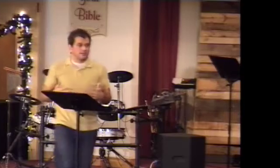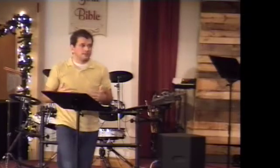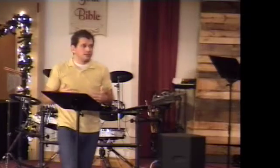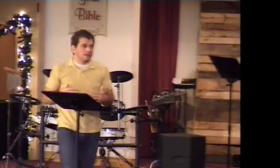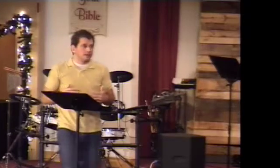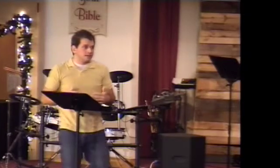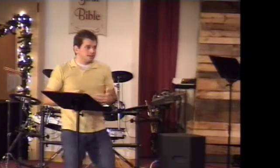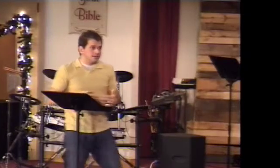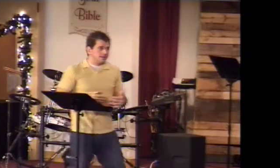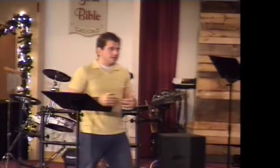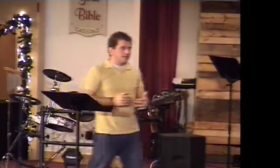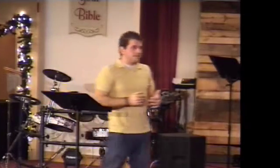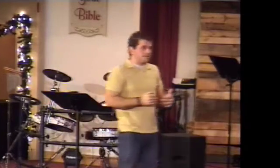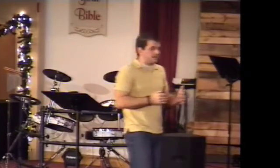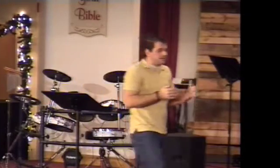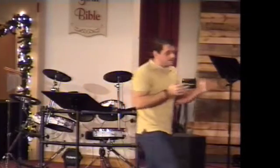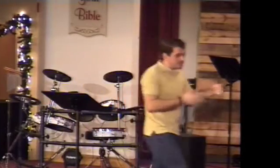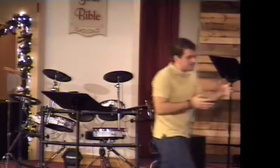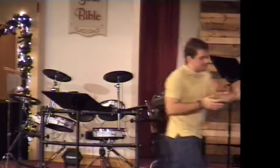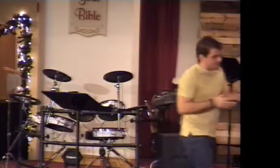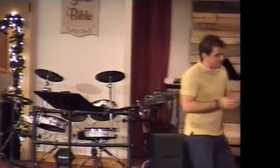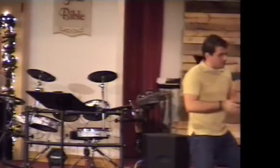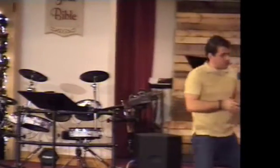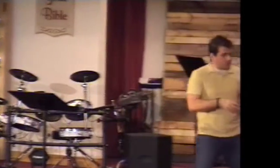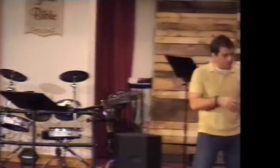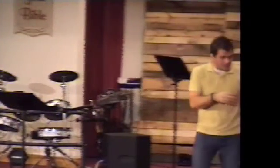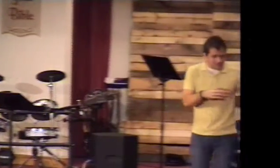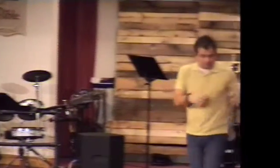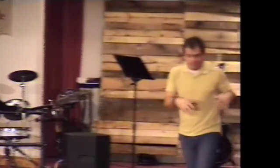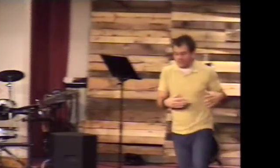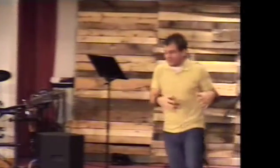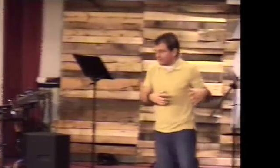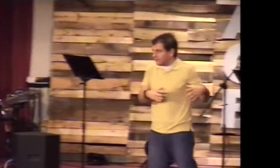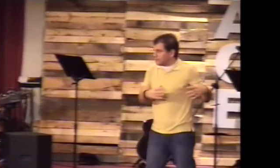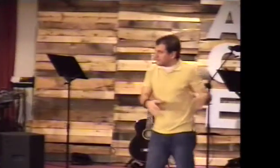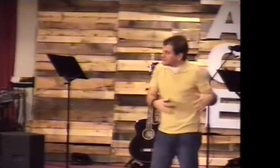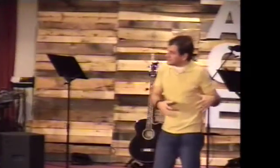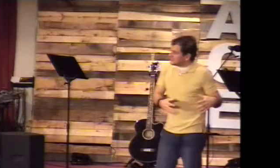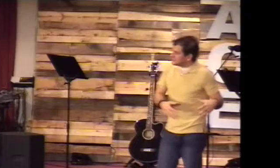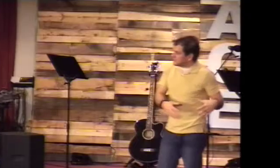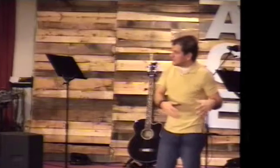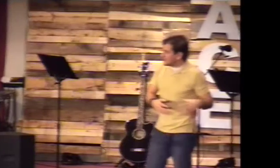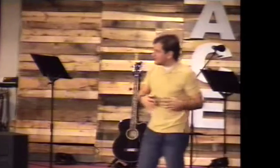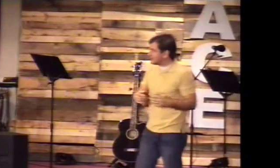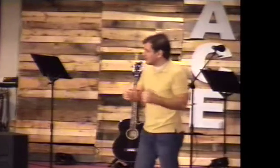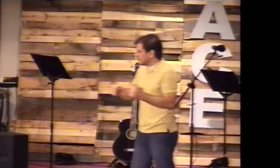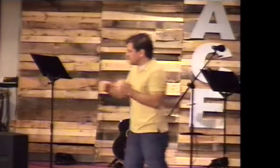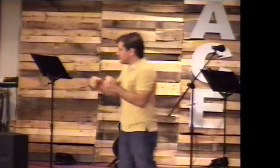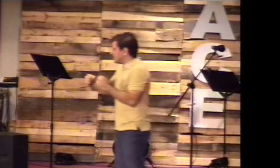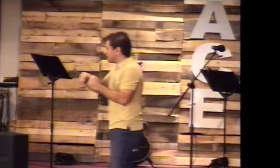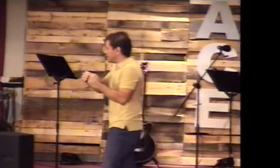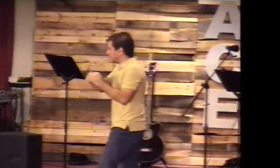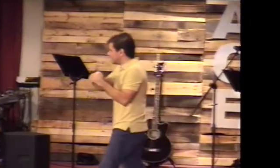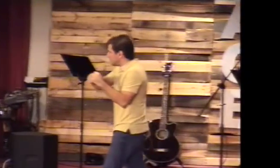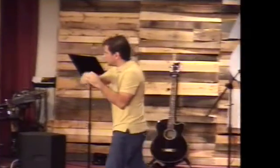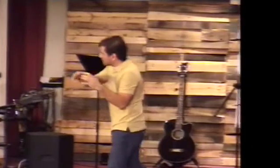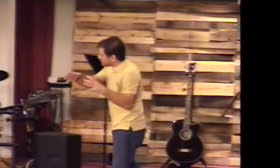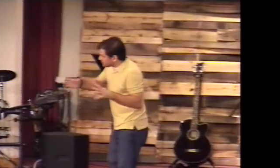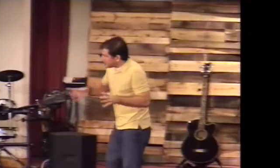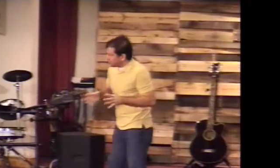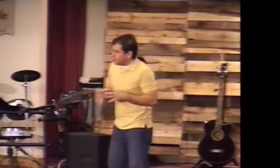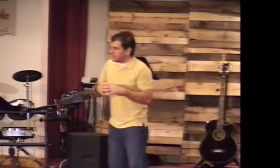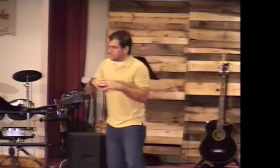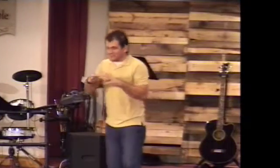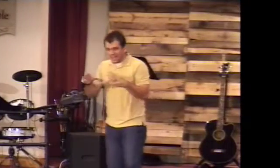strength to, in the midst of turmoil, be able to thank God for our basic needs being met? In the midst